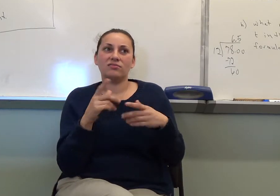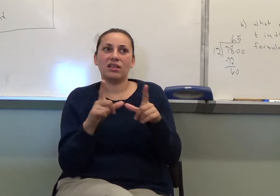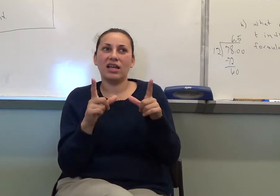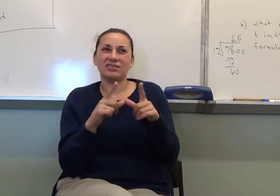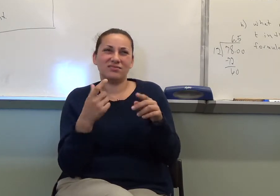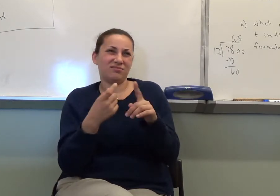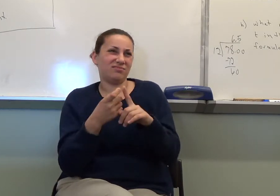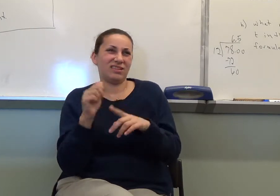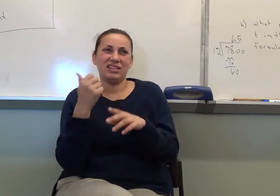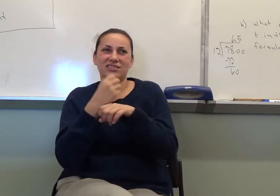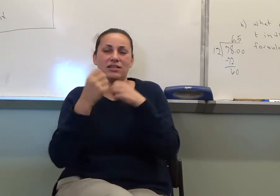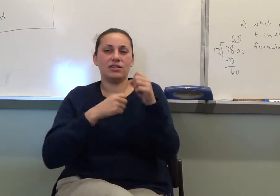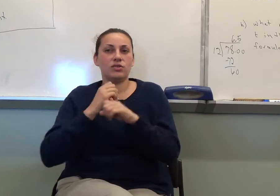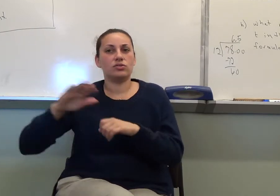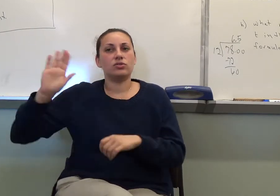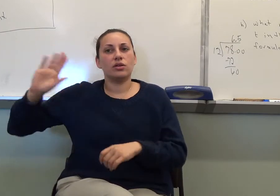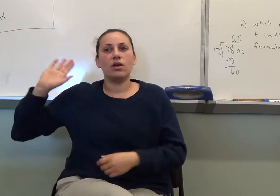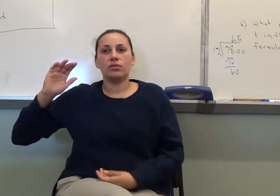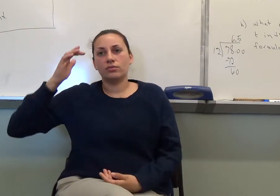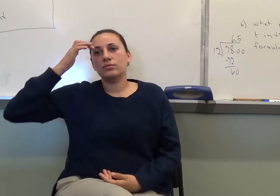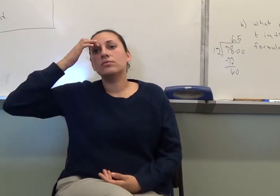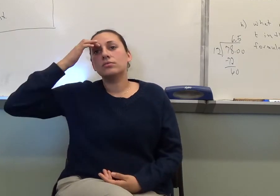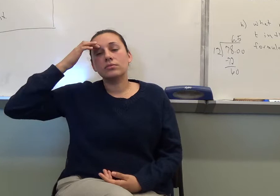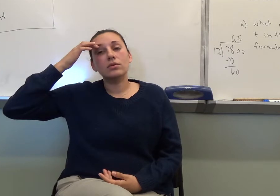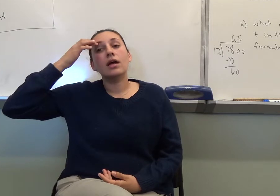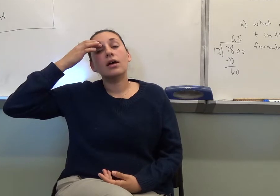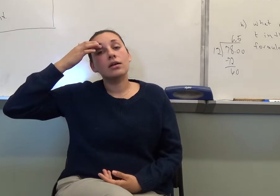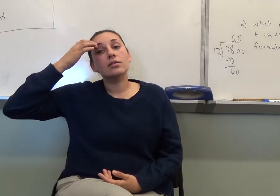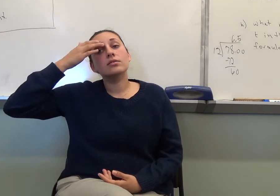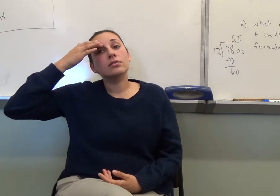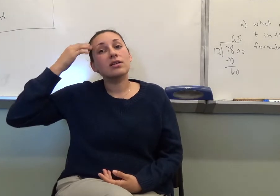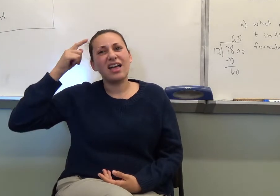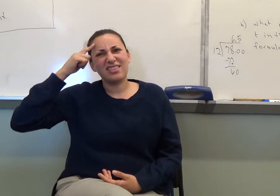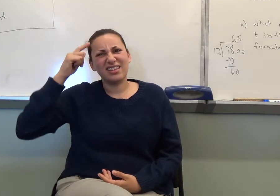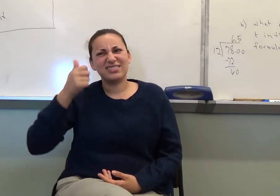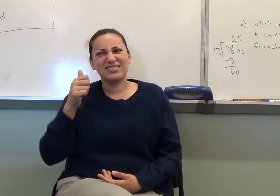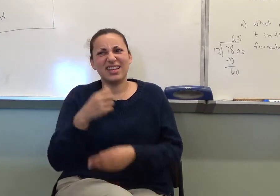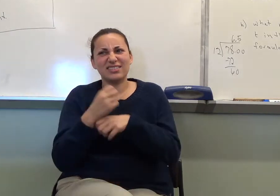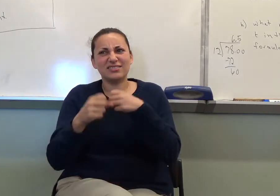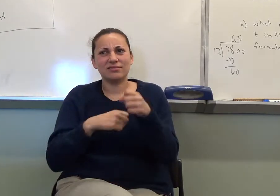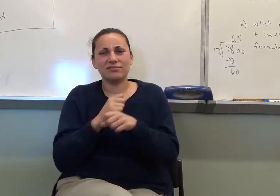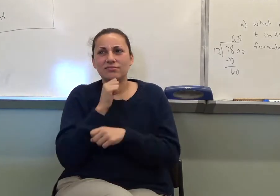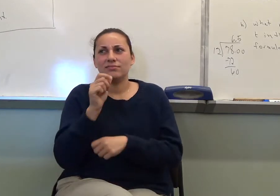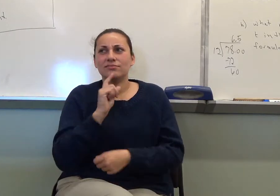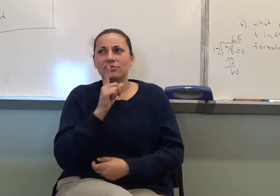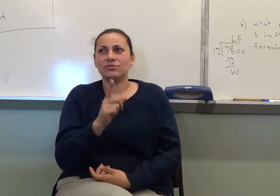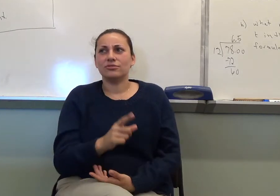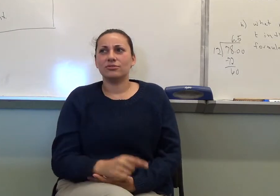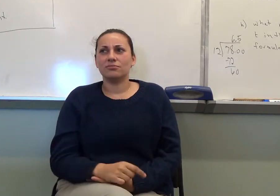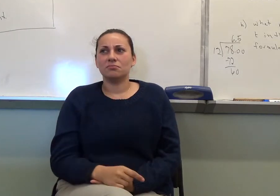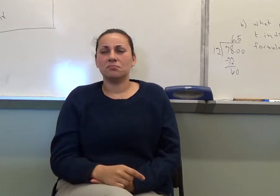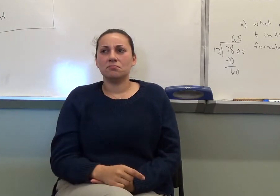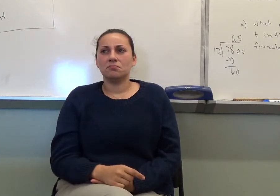be very careful how you put those parentheses in there and so forth. Let's just do it following the order of operations. So this is going to